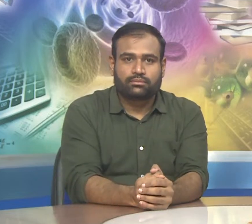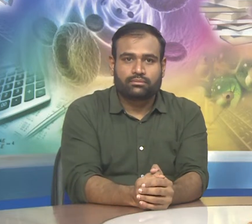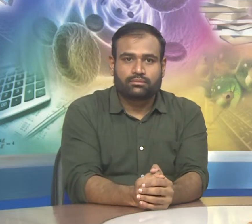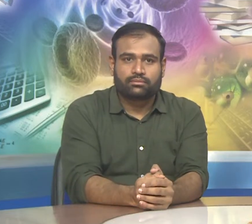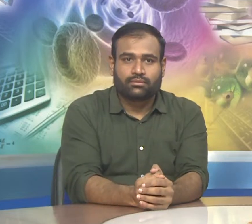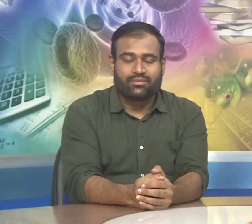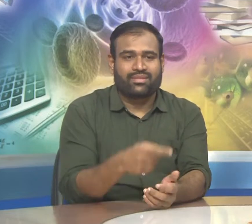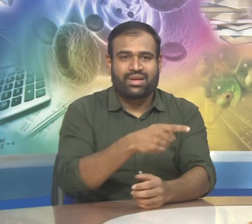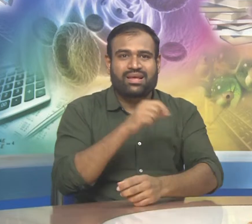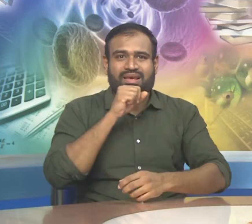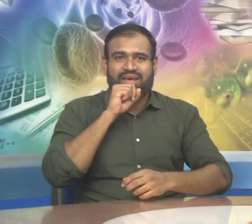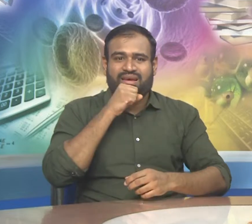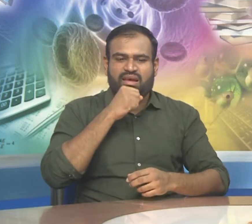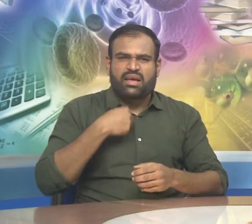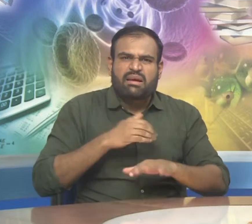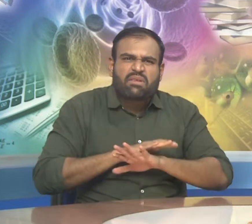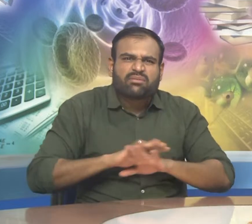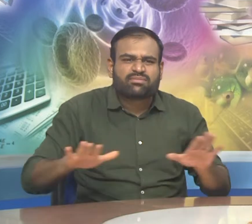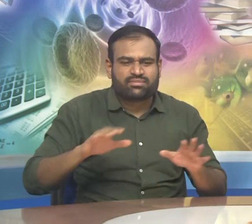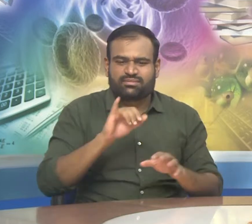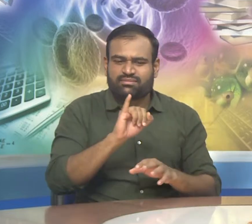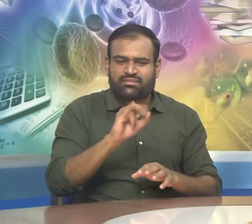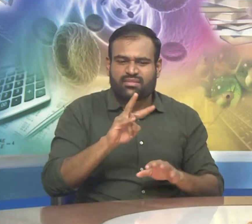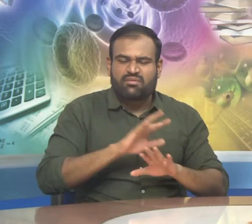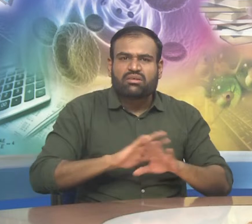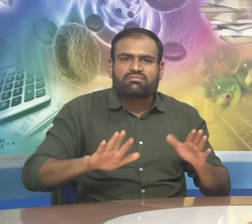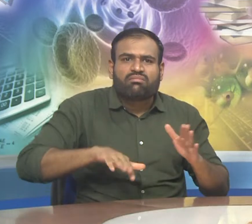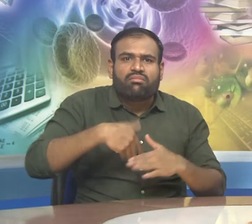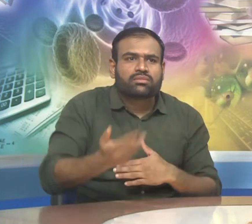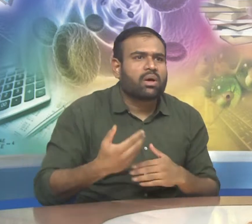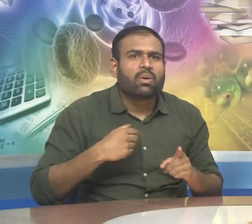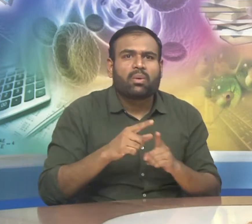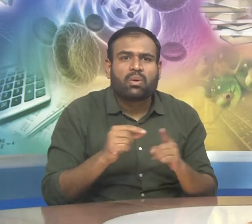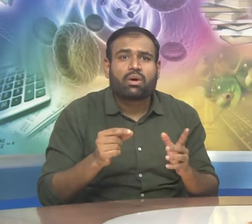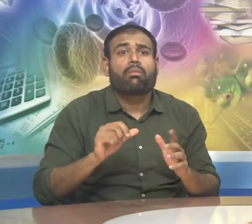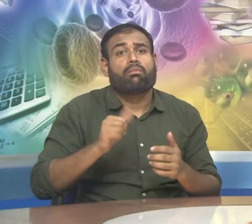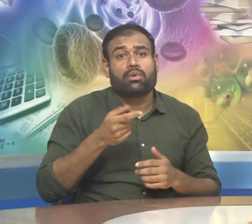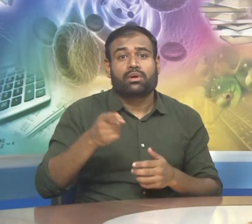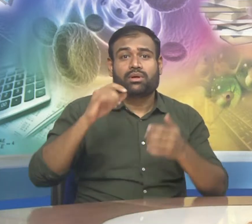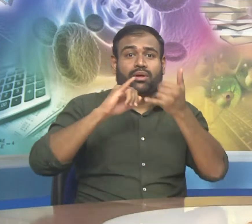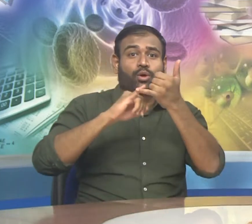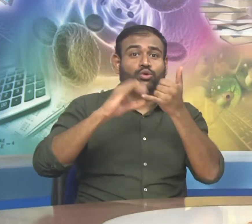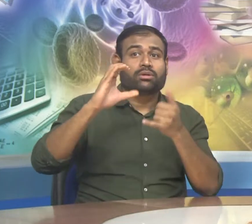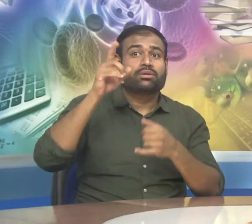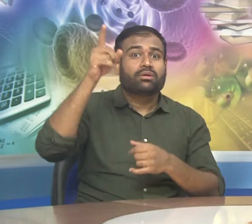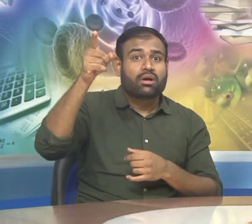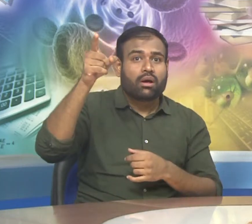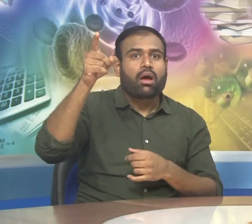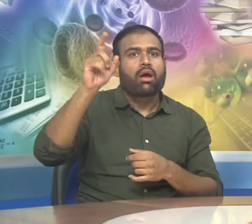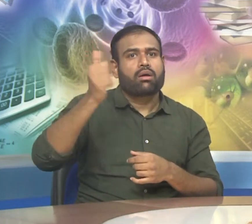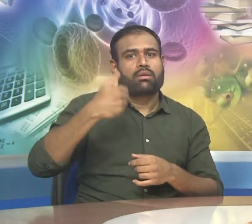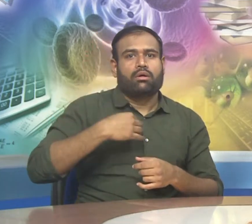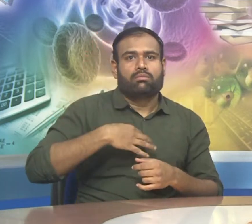After retirement, appointed as judges of the Supreme Court.